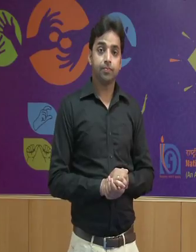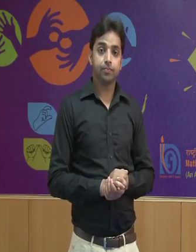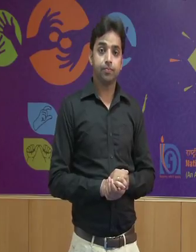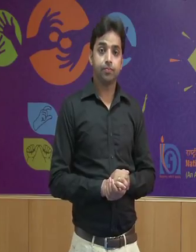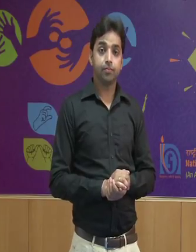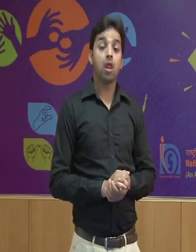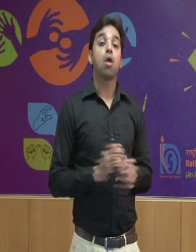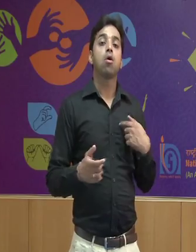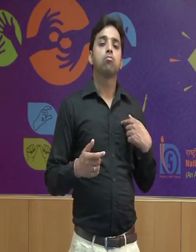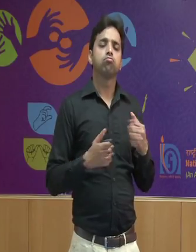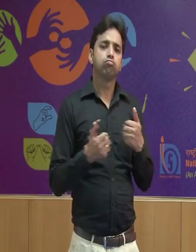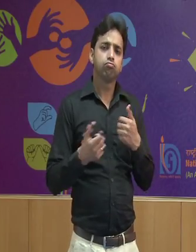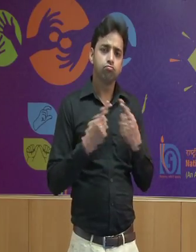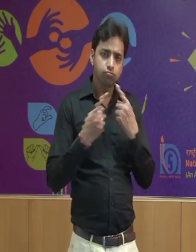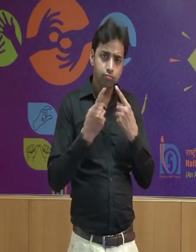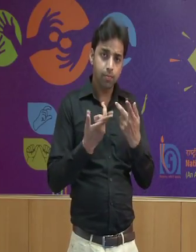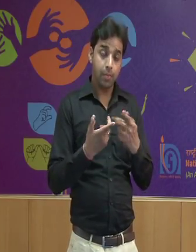We discussed about caste system